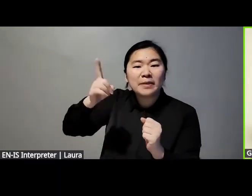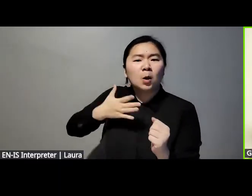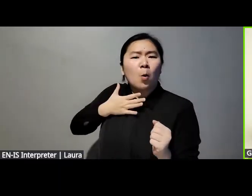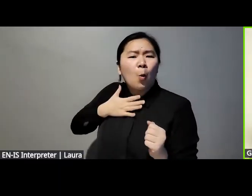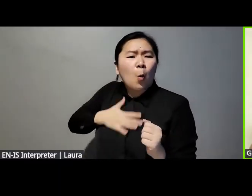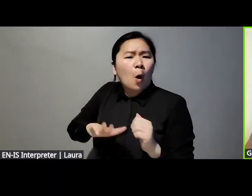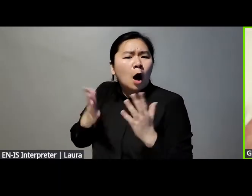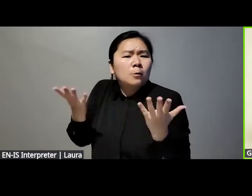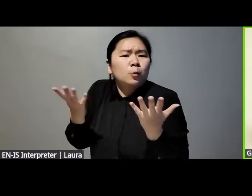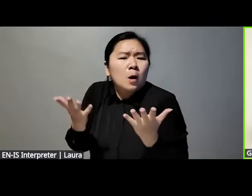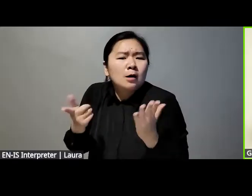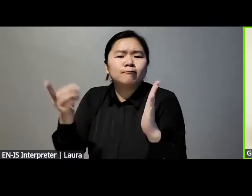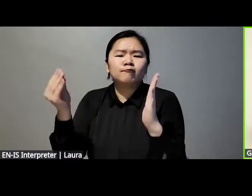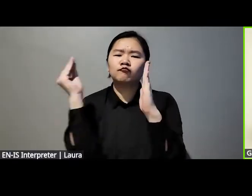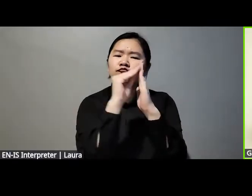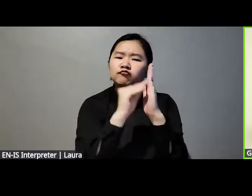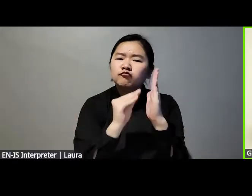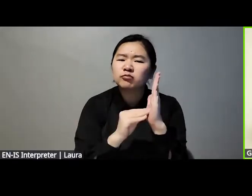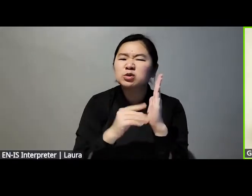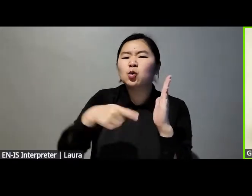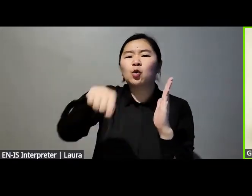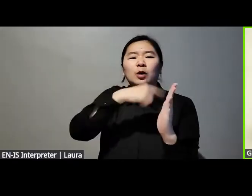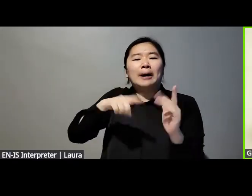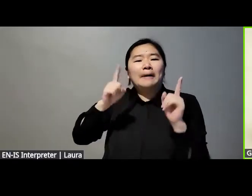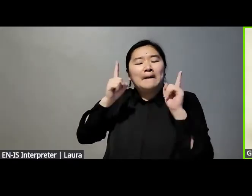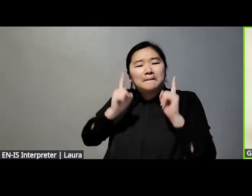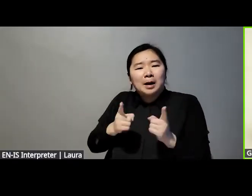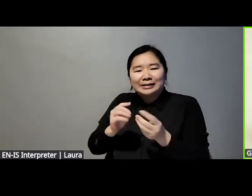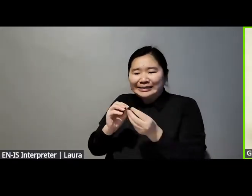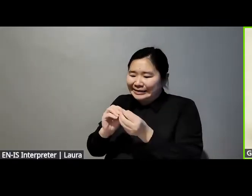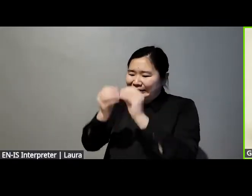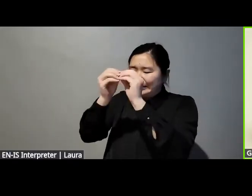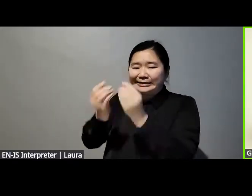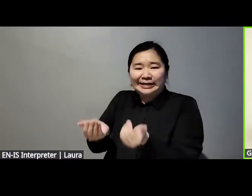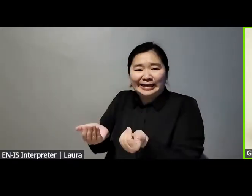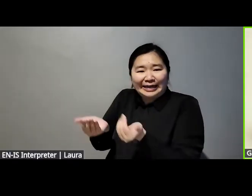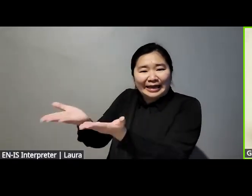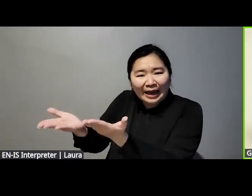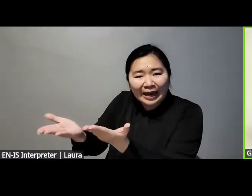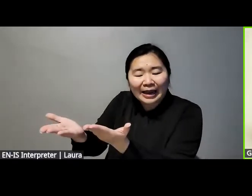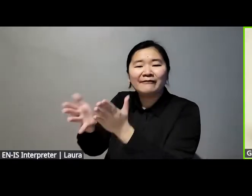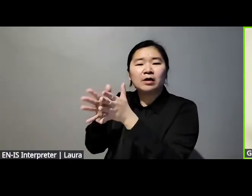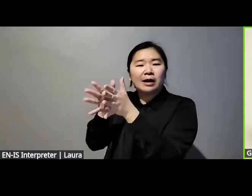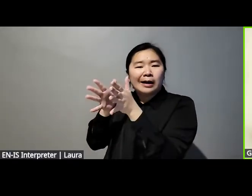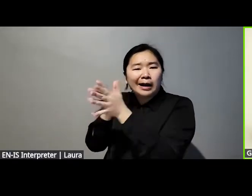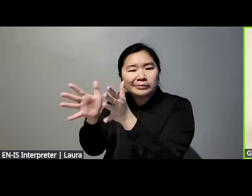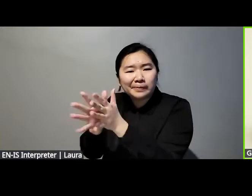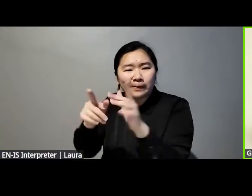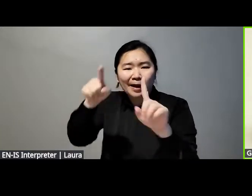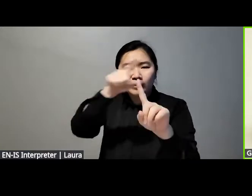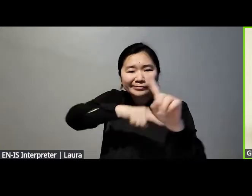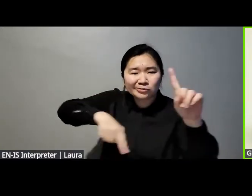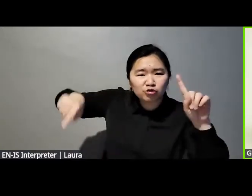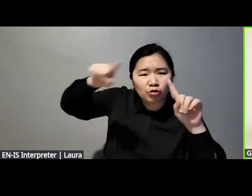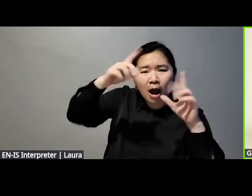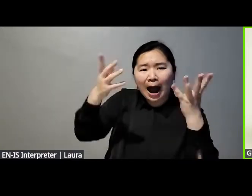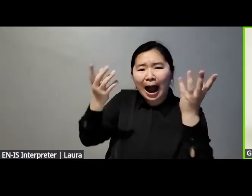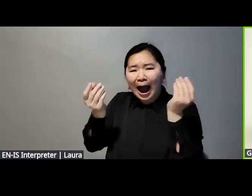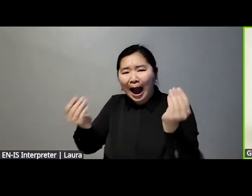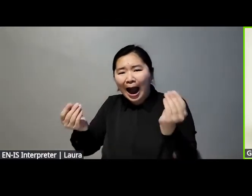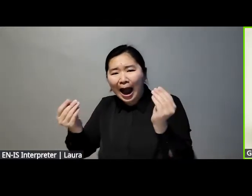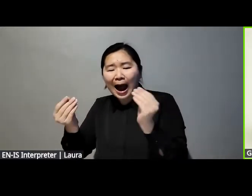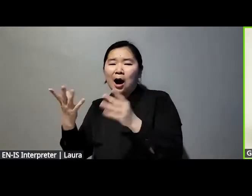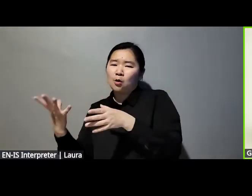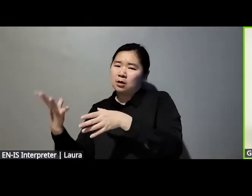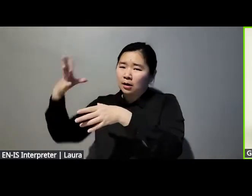did this by mandating engagement plans, embedding OPD participation into the design, and even